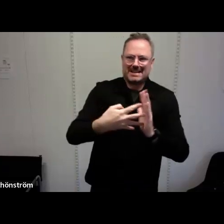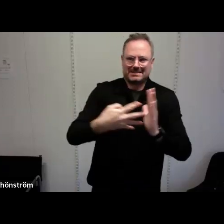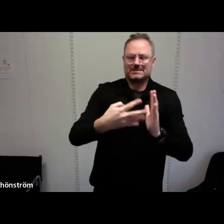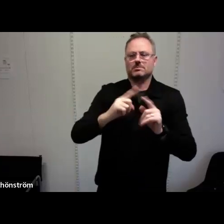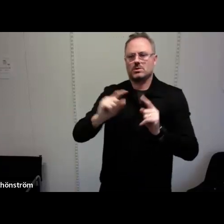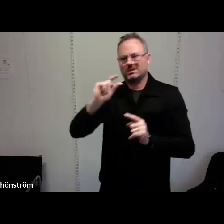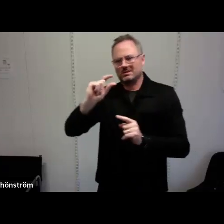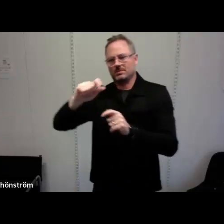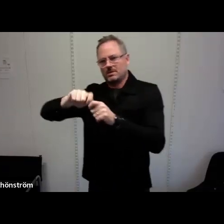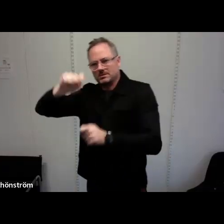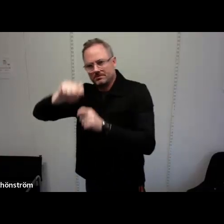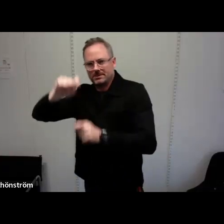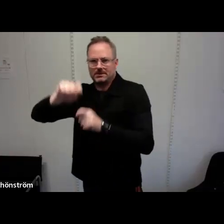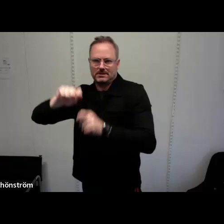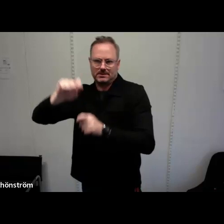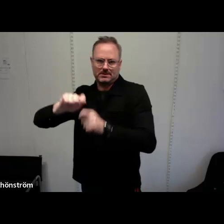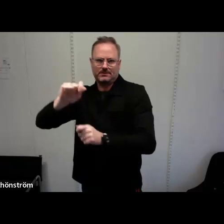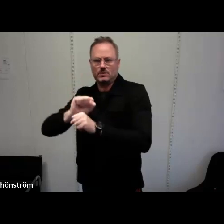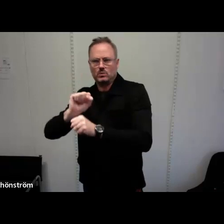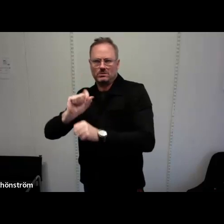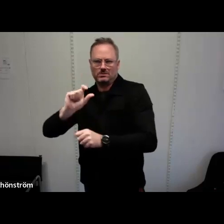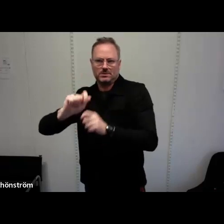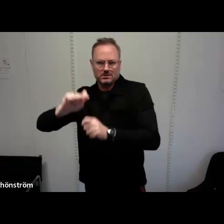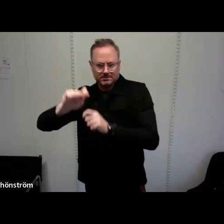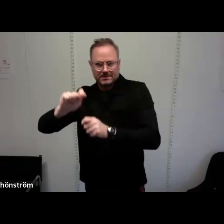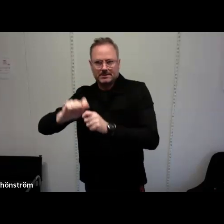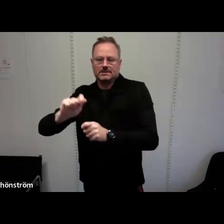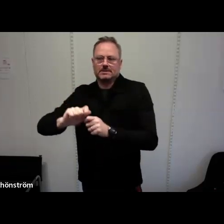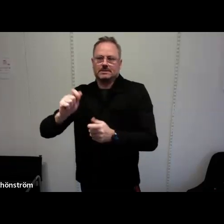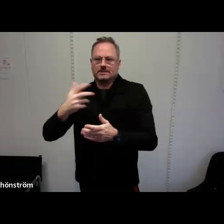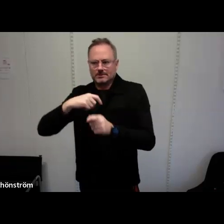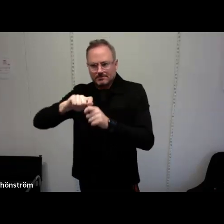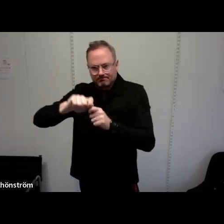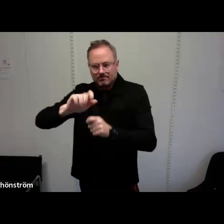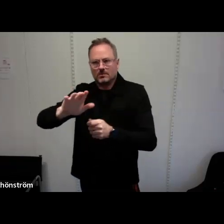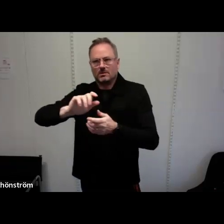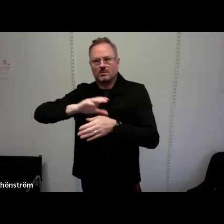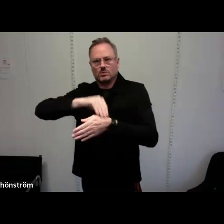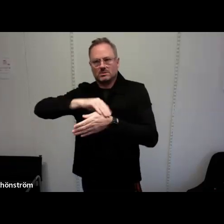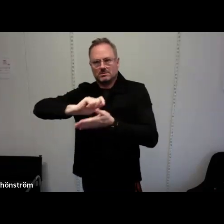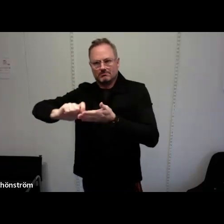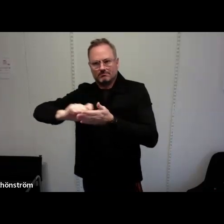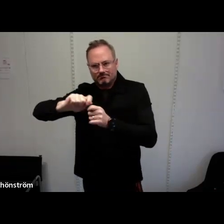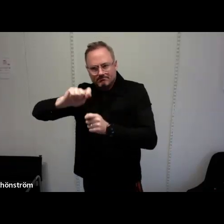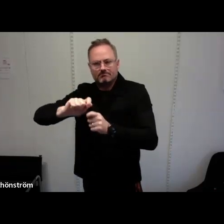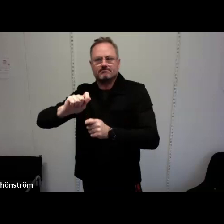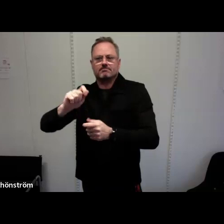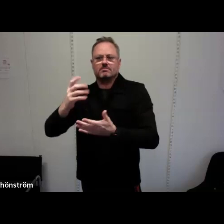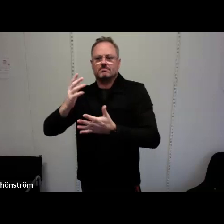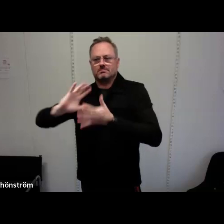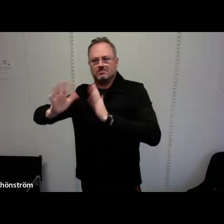education for deaf children, not specifically testing, but I did need to do some work on